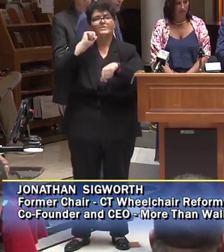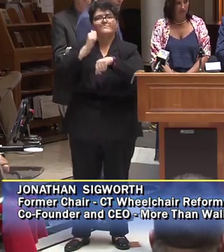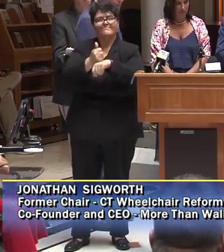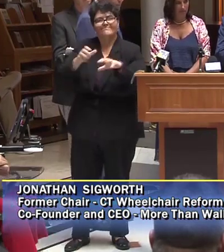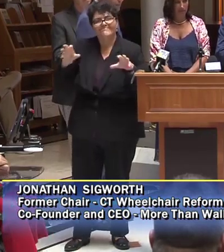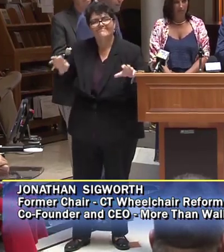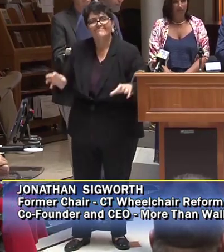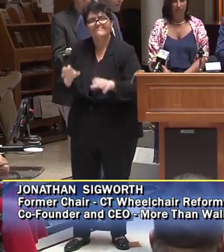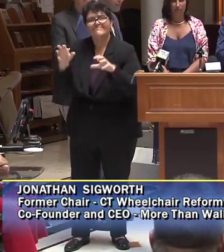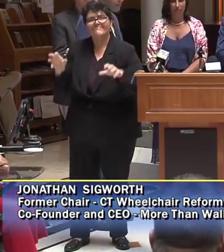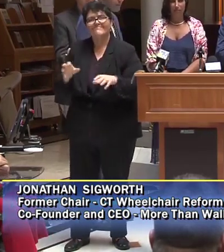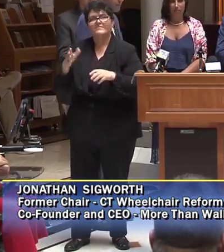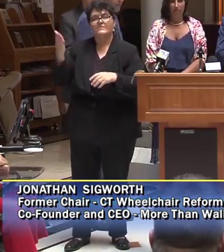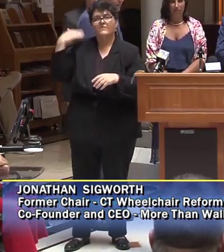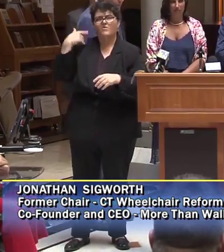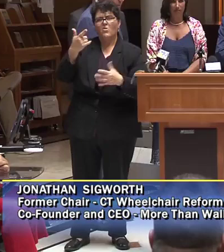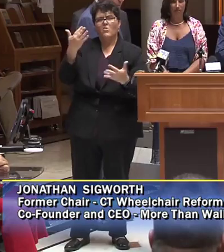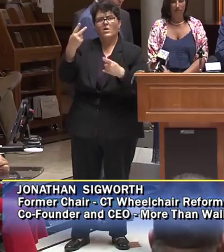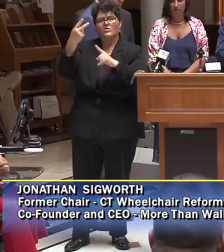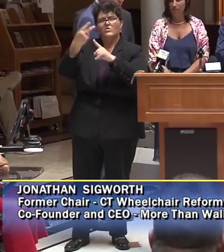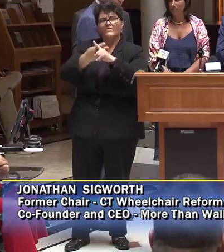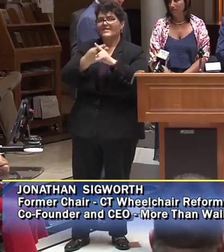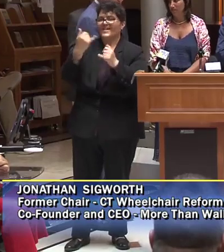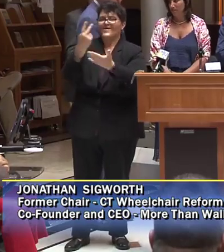2 months to 2 weeks.